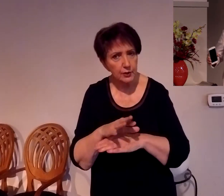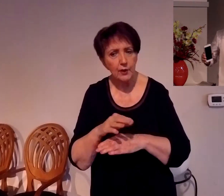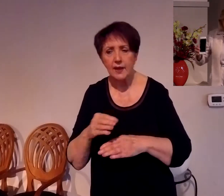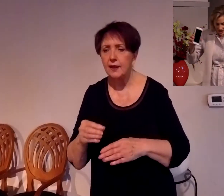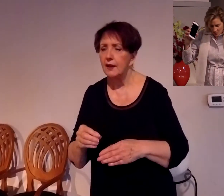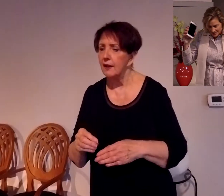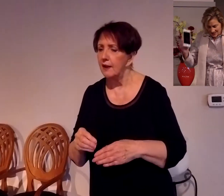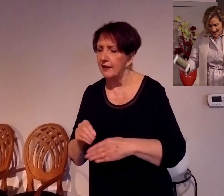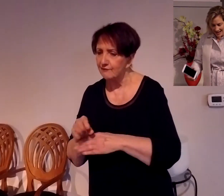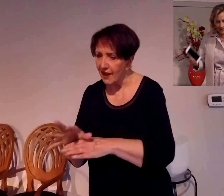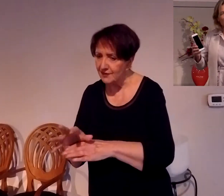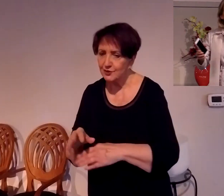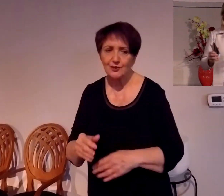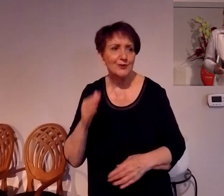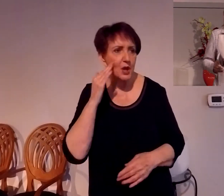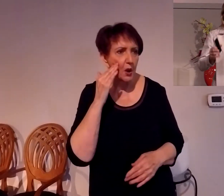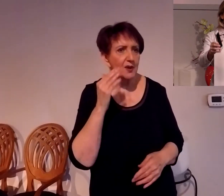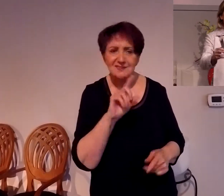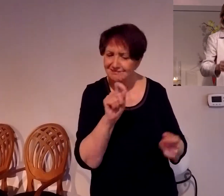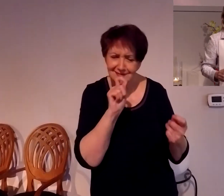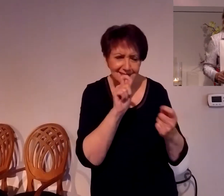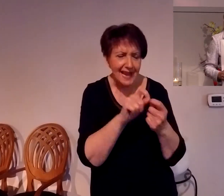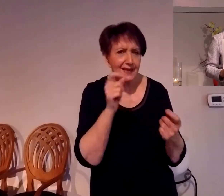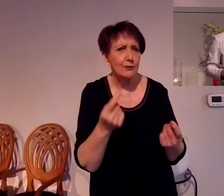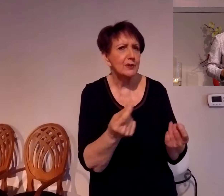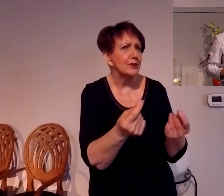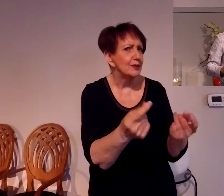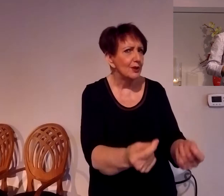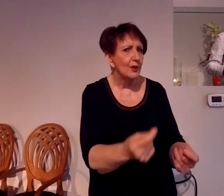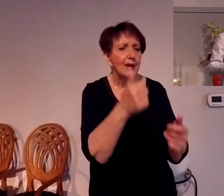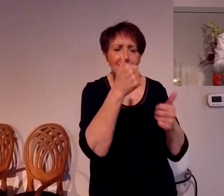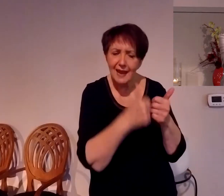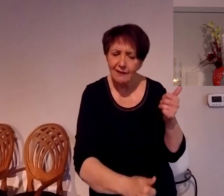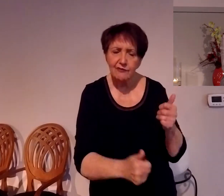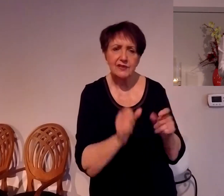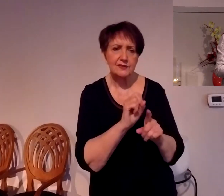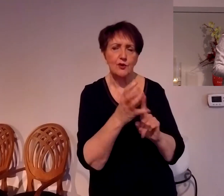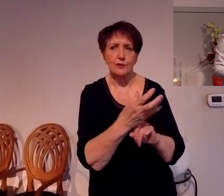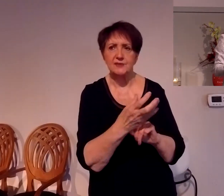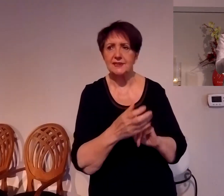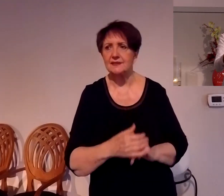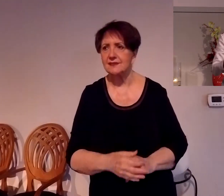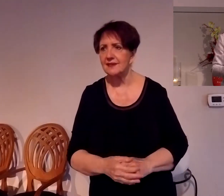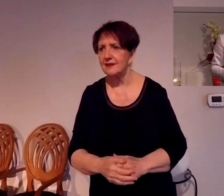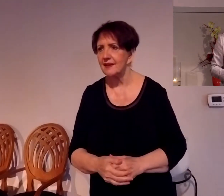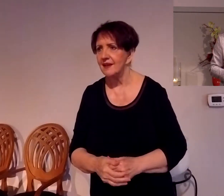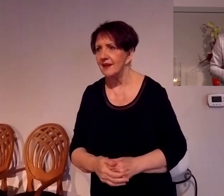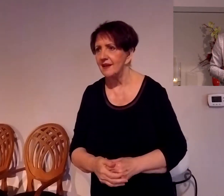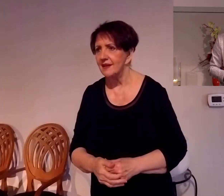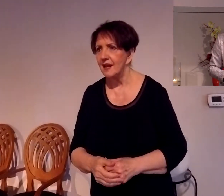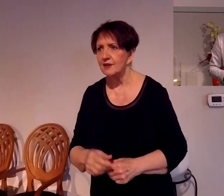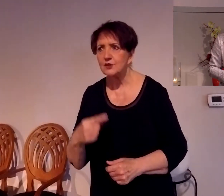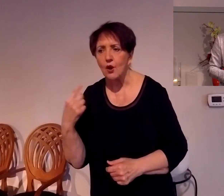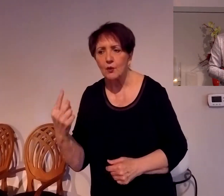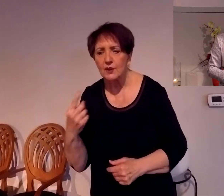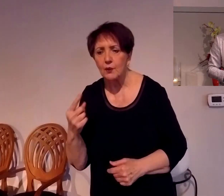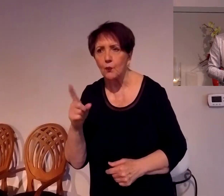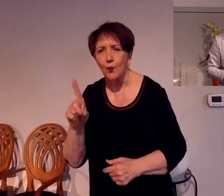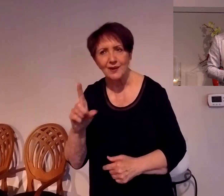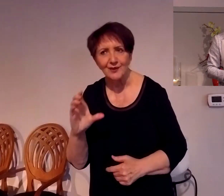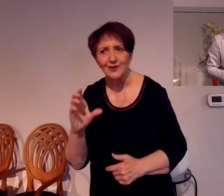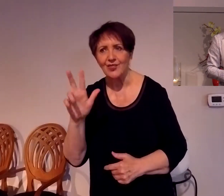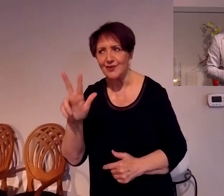advise you, it's going to know exactly what you ought to do in every circumstance. And it's in a Kickstarter, and it's only